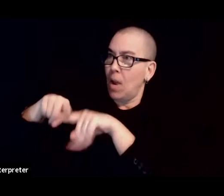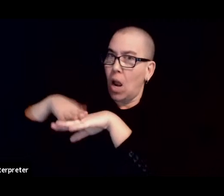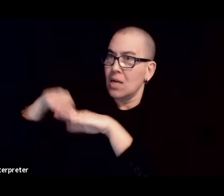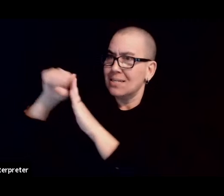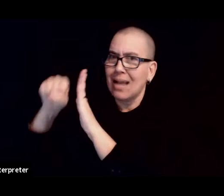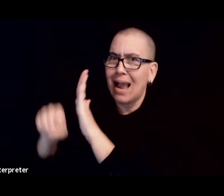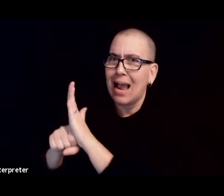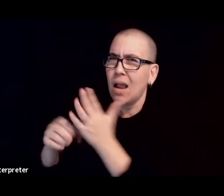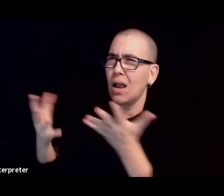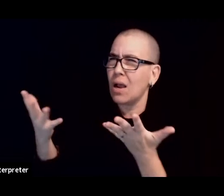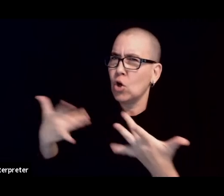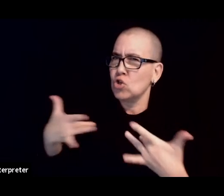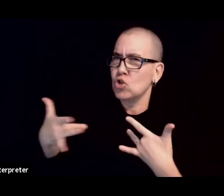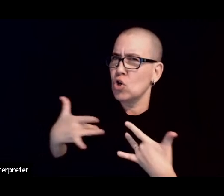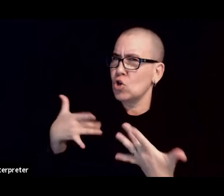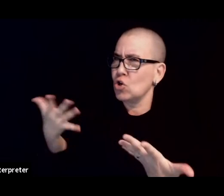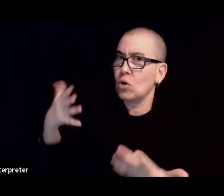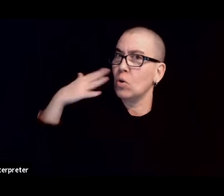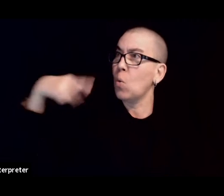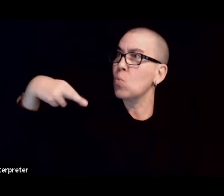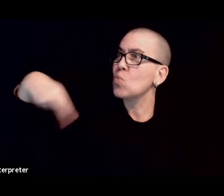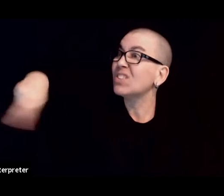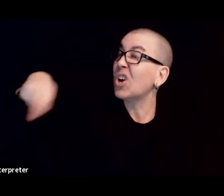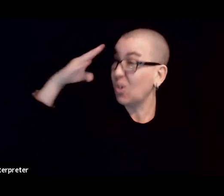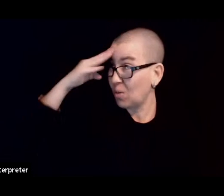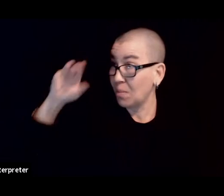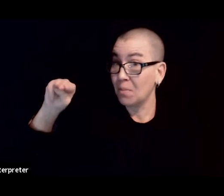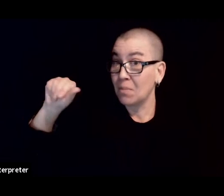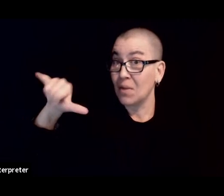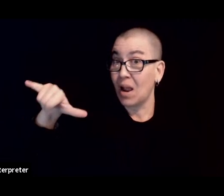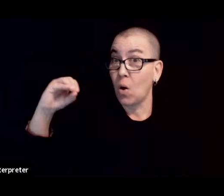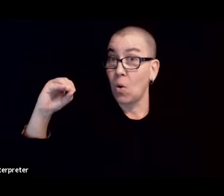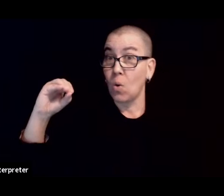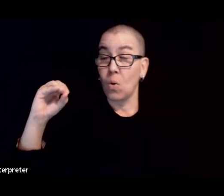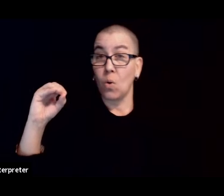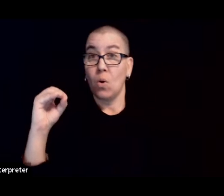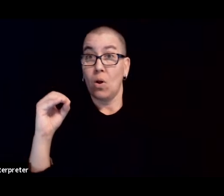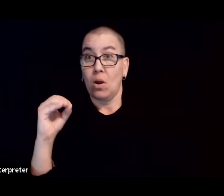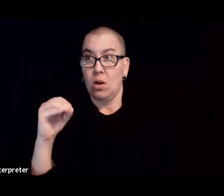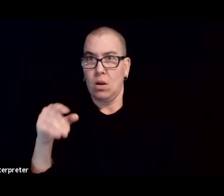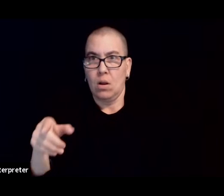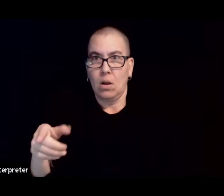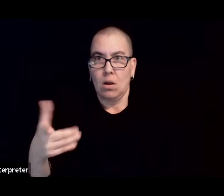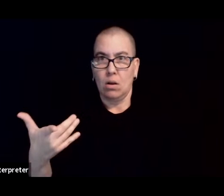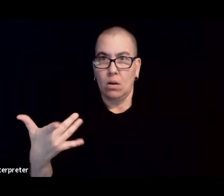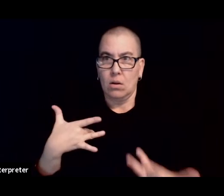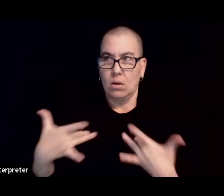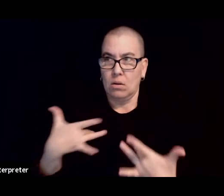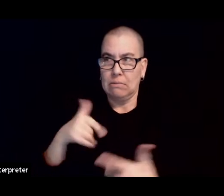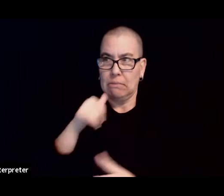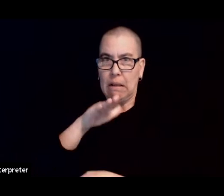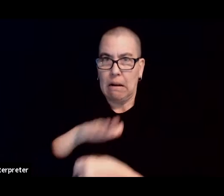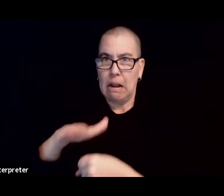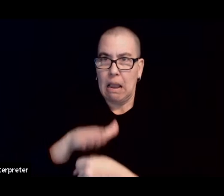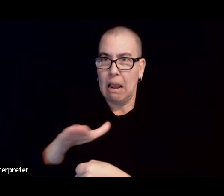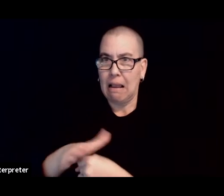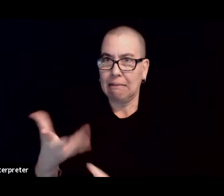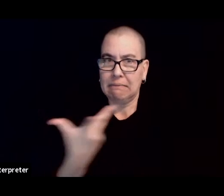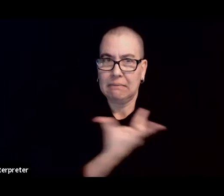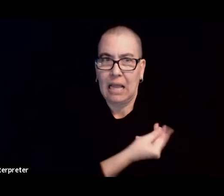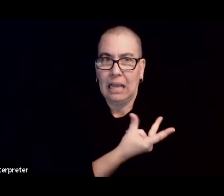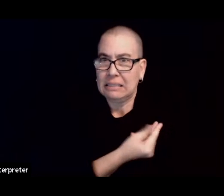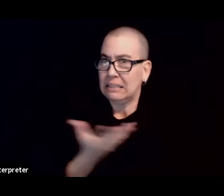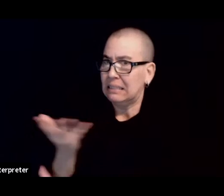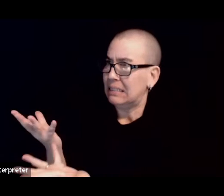around Mayo, that they are not getting enough vaccine to cover the first, you know, roughly